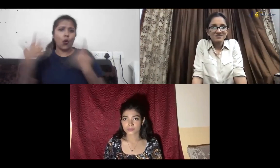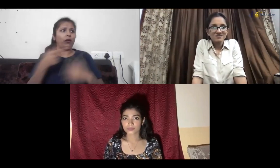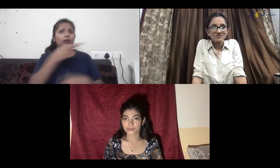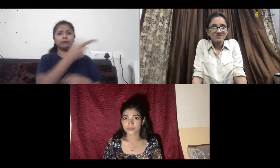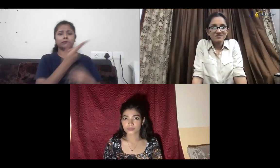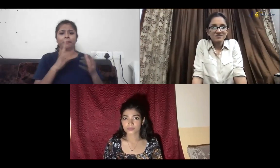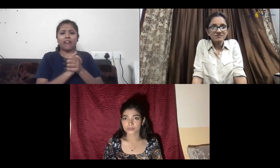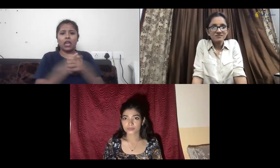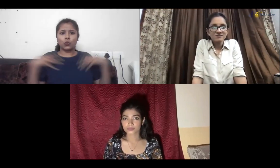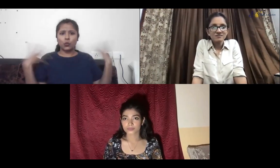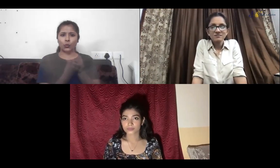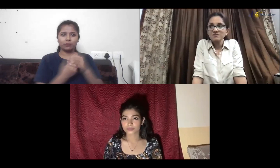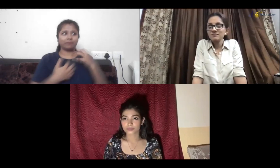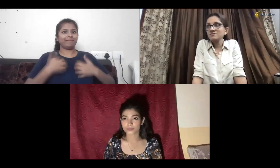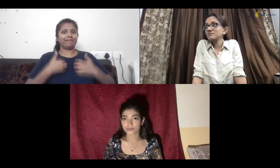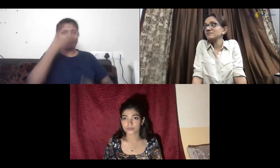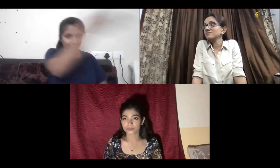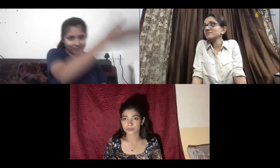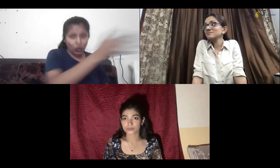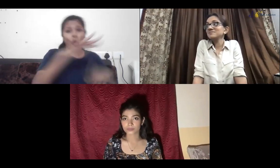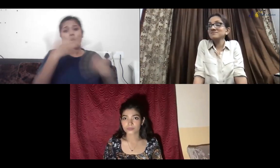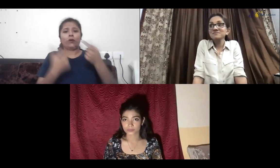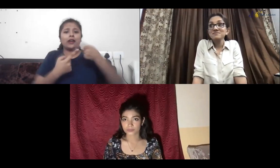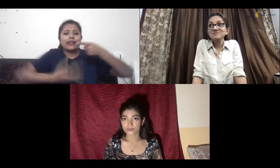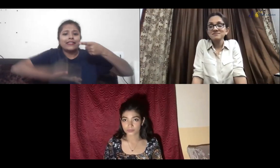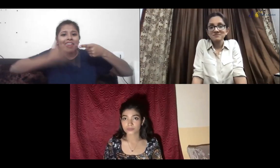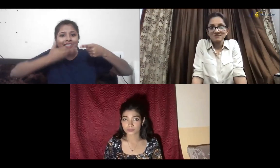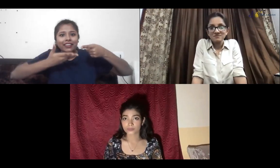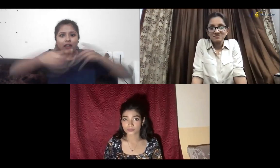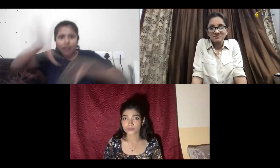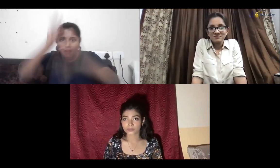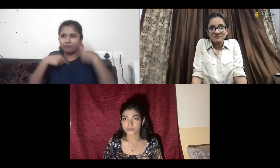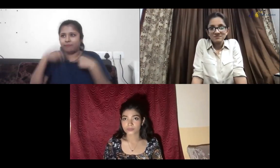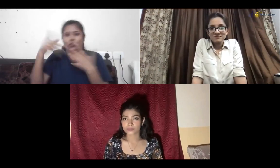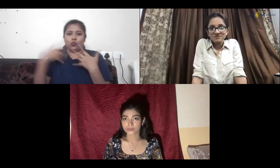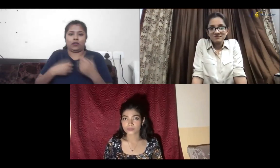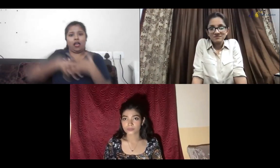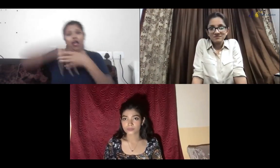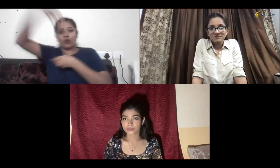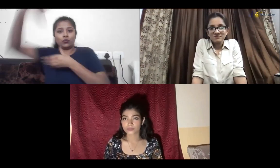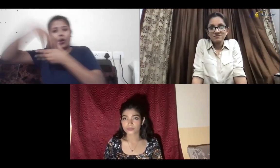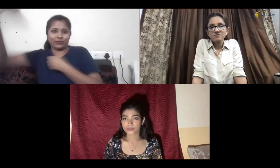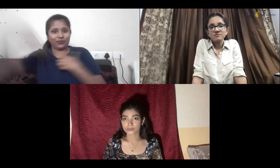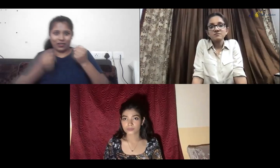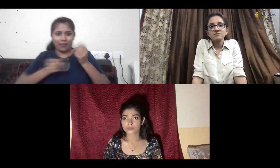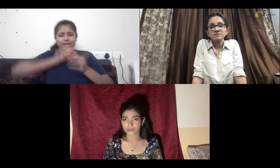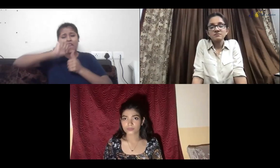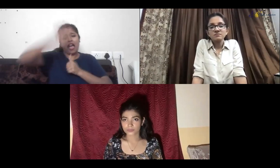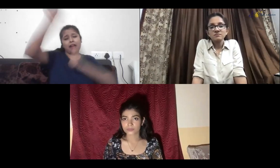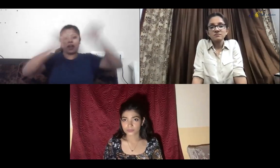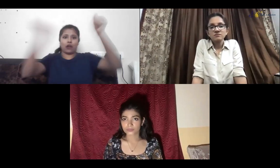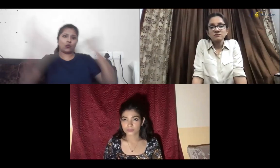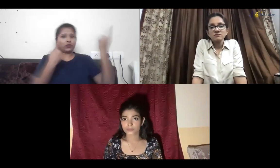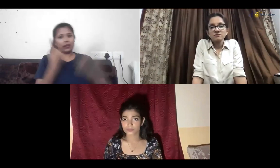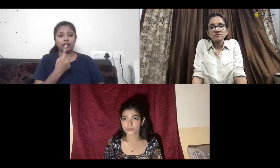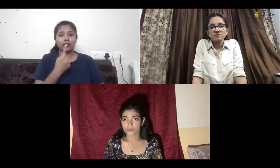go for the trekking, they have interest to go, they want to go with their friends, they want to go for the learn the training, so they want to